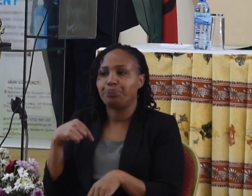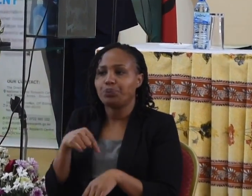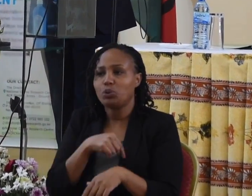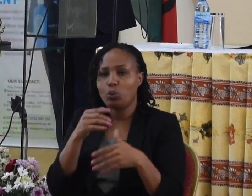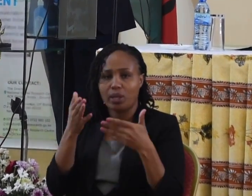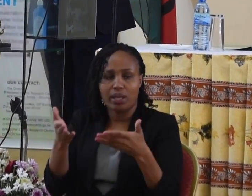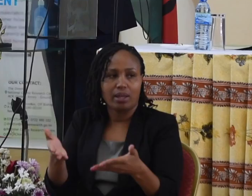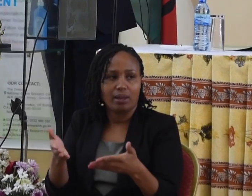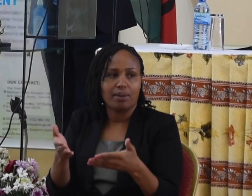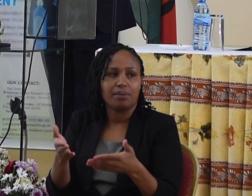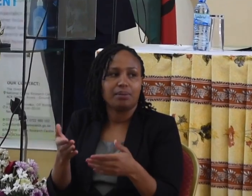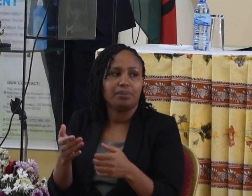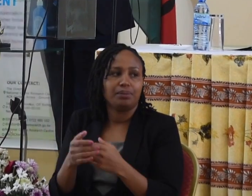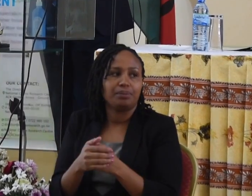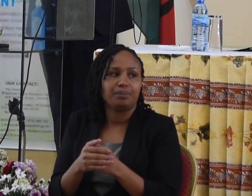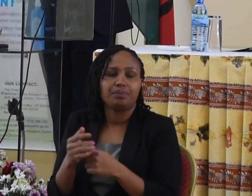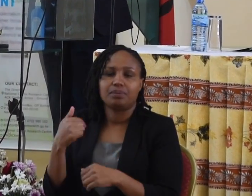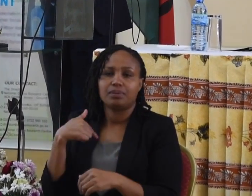are there,